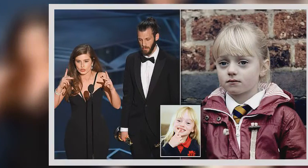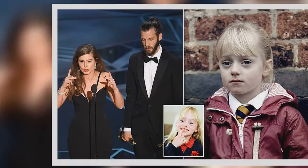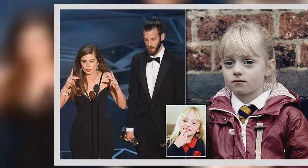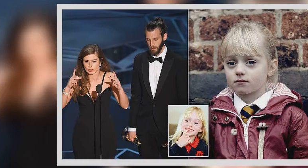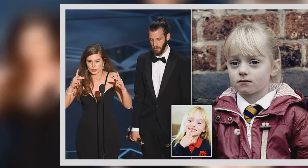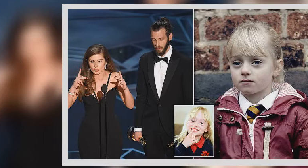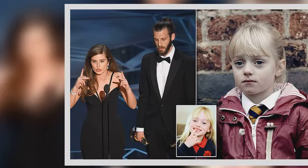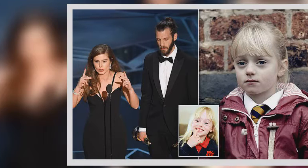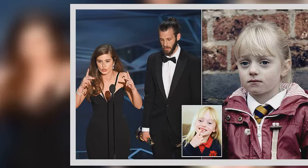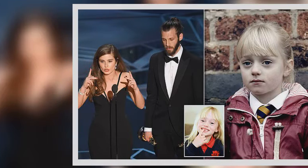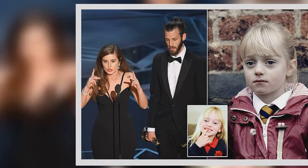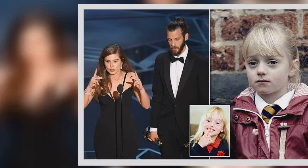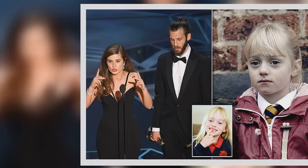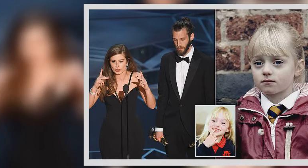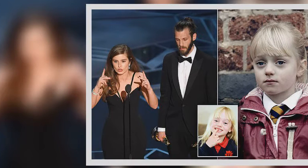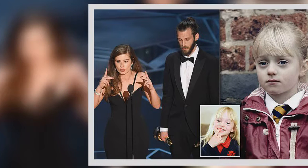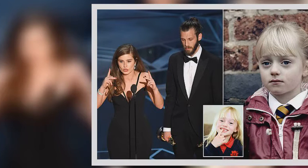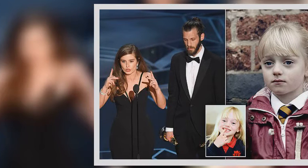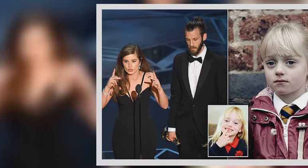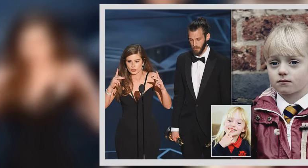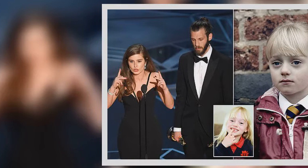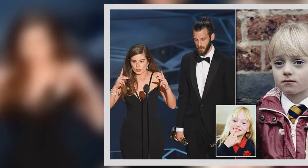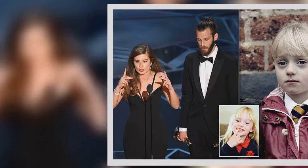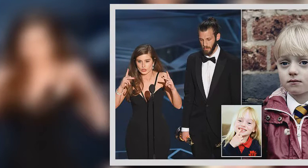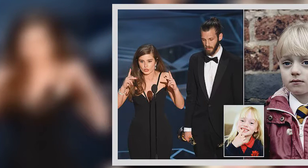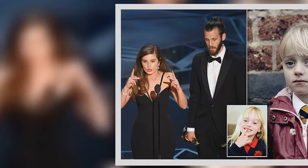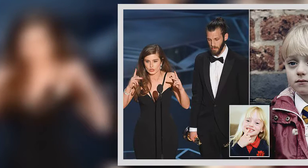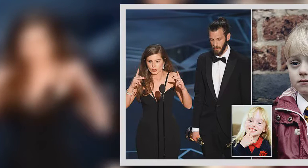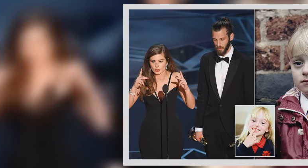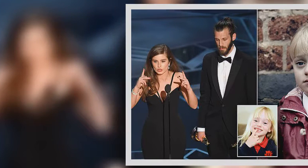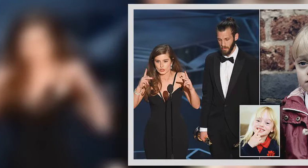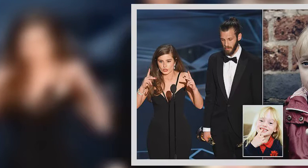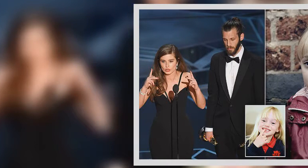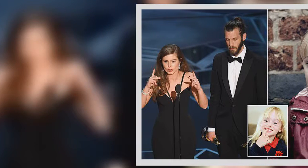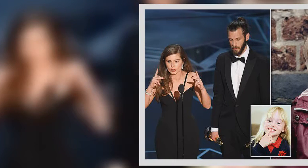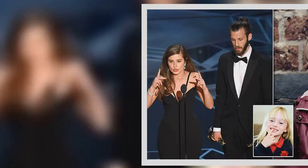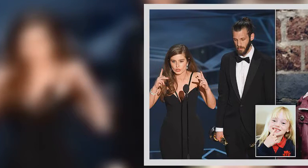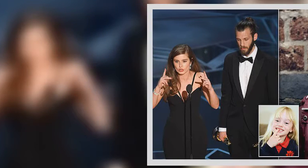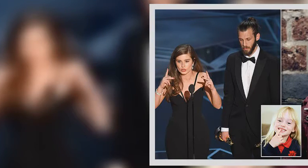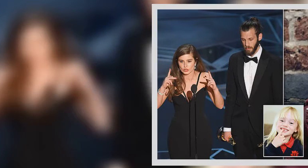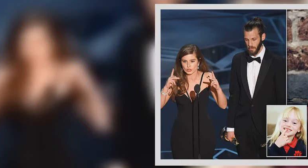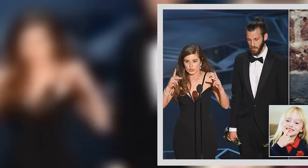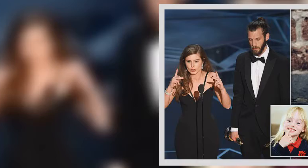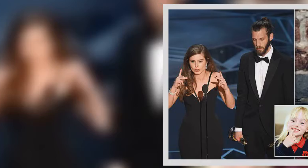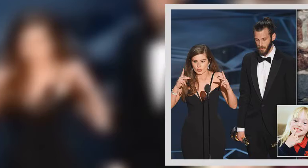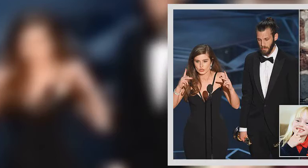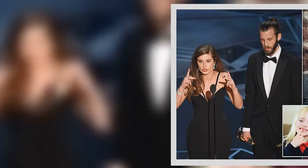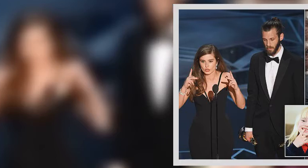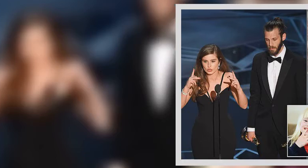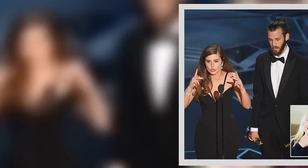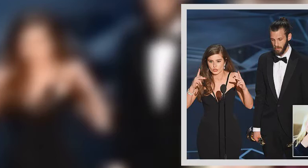I knew where she was sat.I kept looking at her, but I didn't actually have my glasses on.